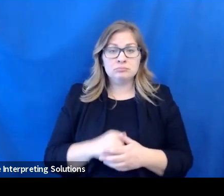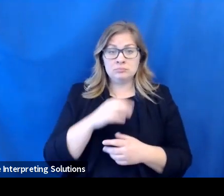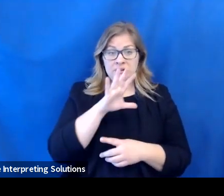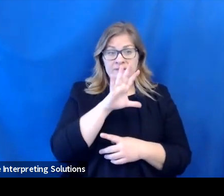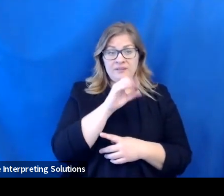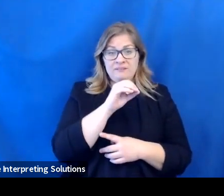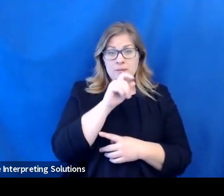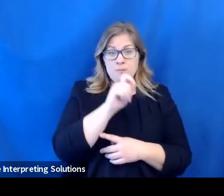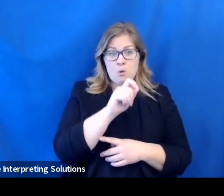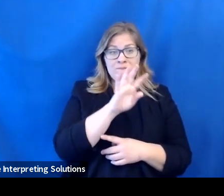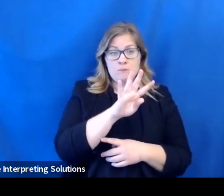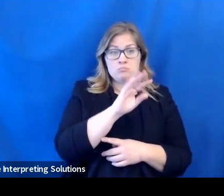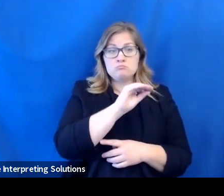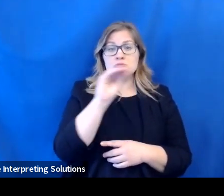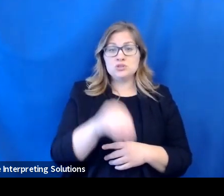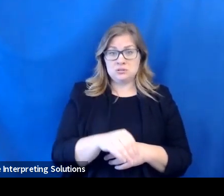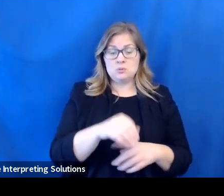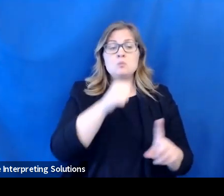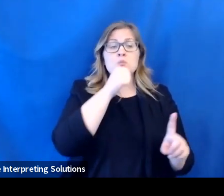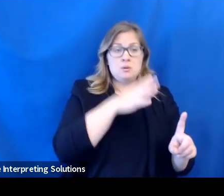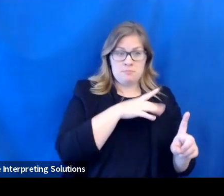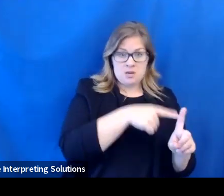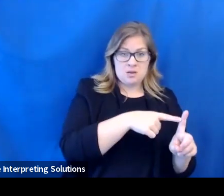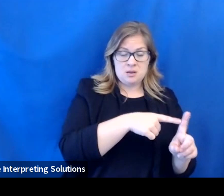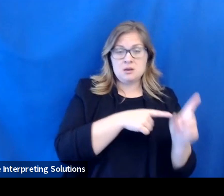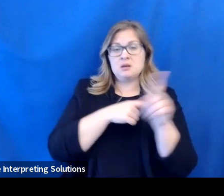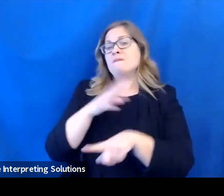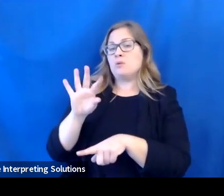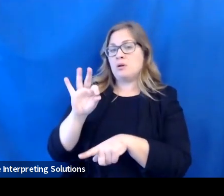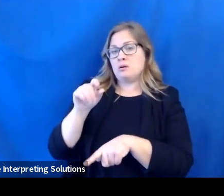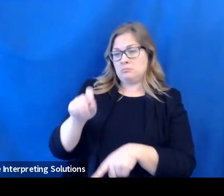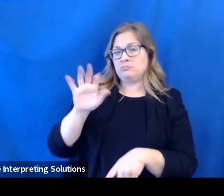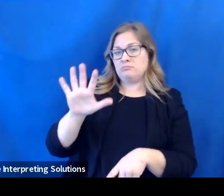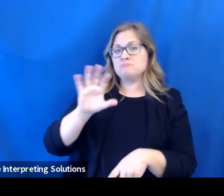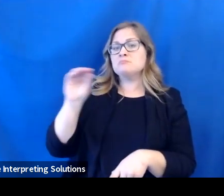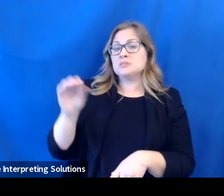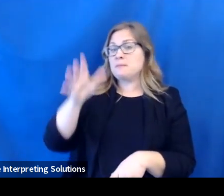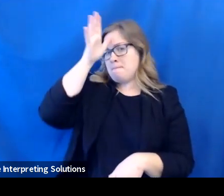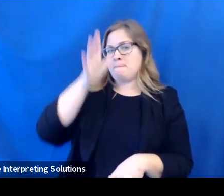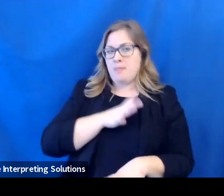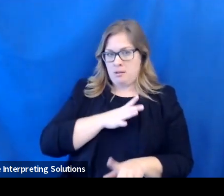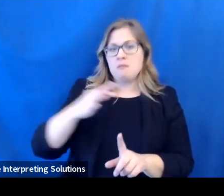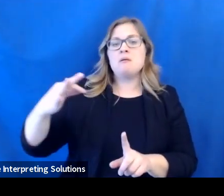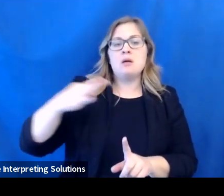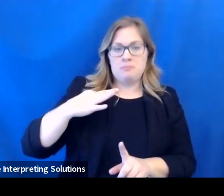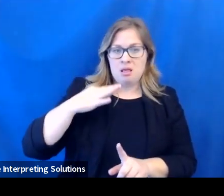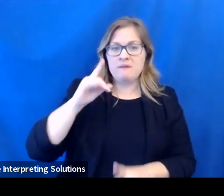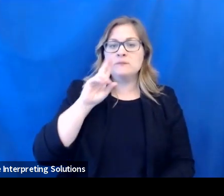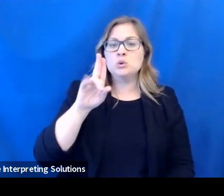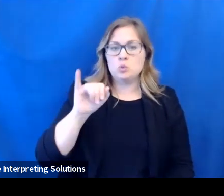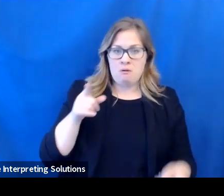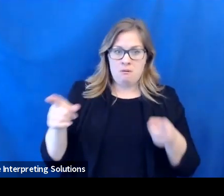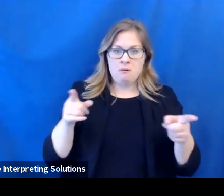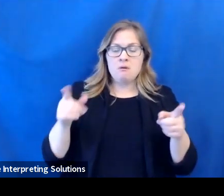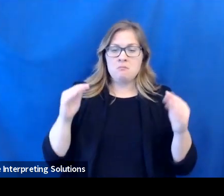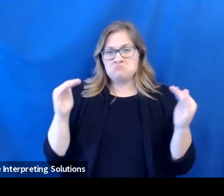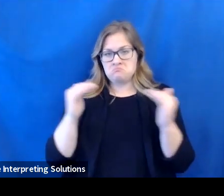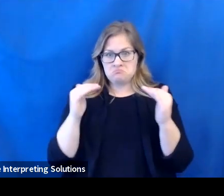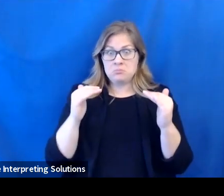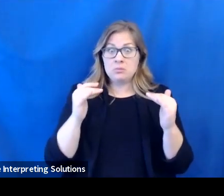and 49.5% are men. So that original jump from kind of 66 to 33